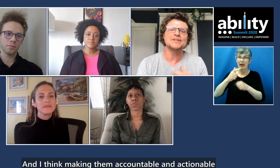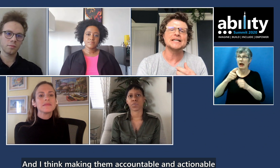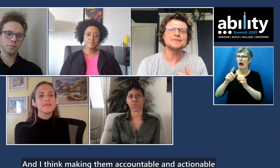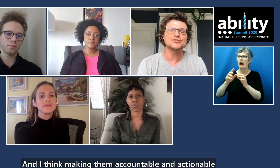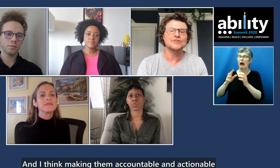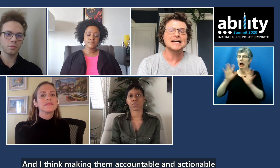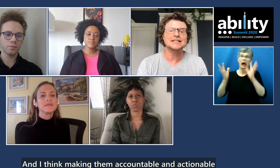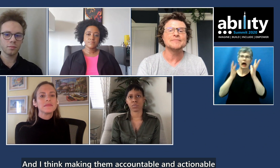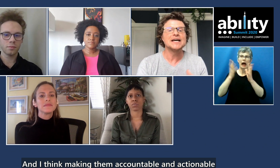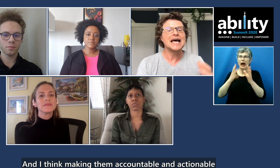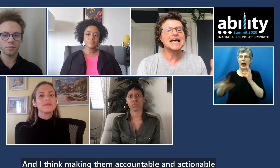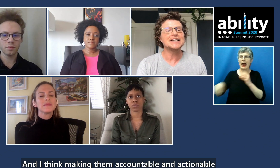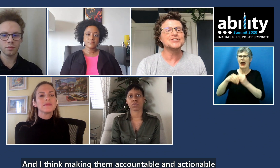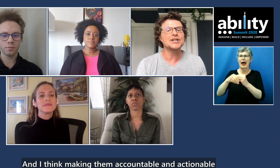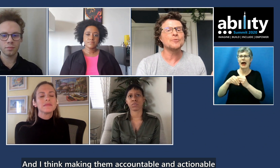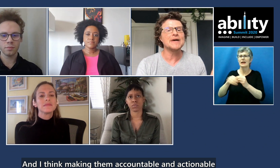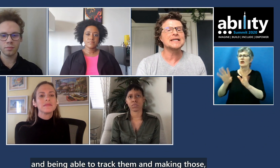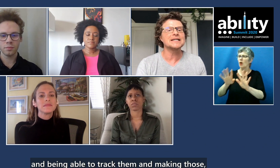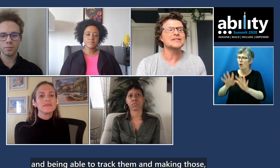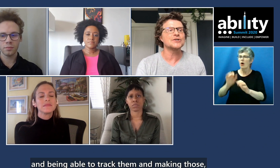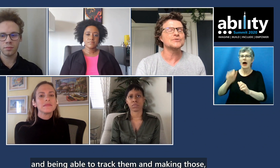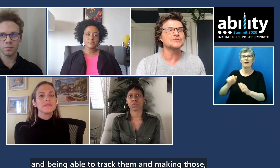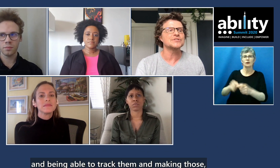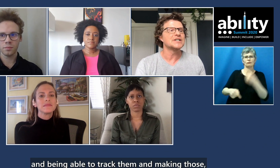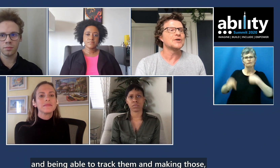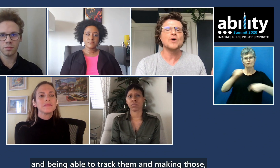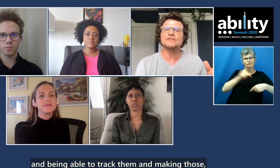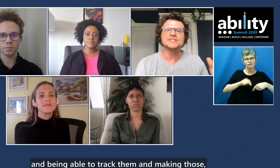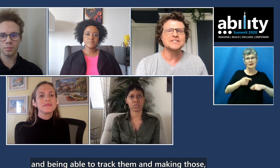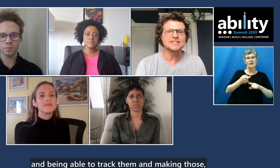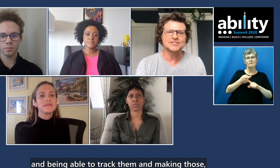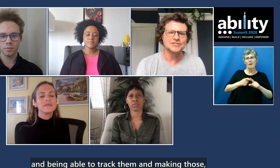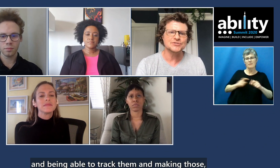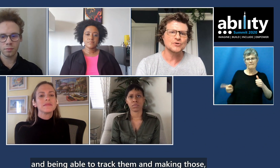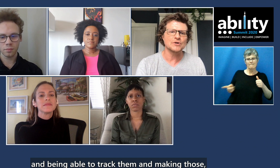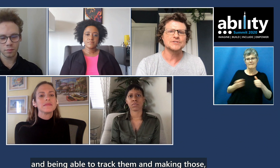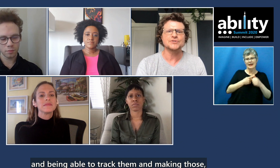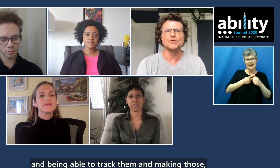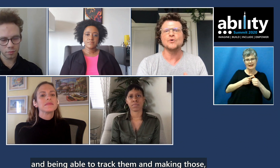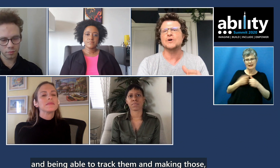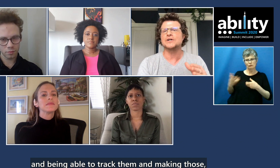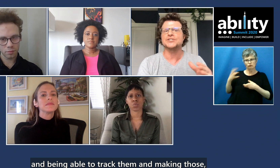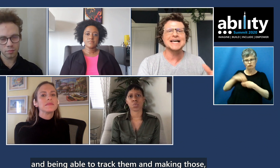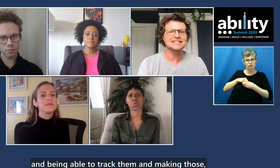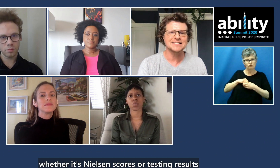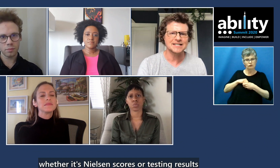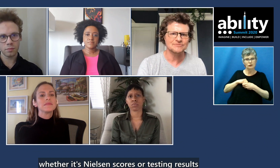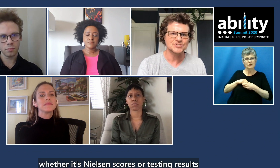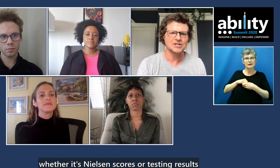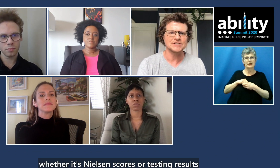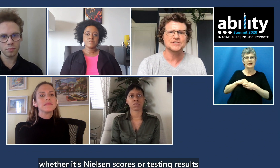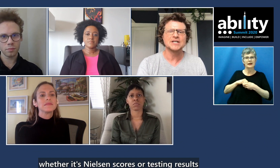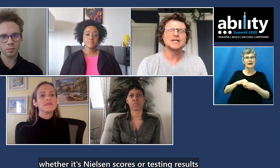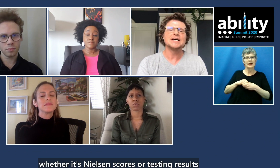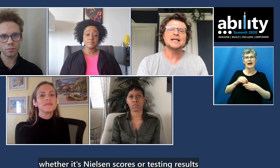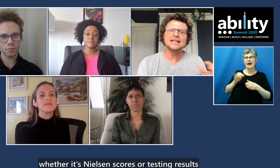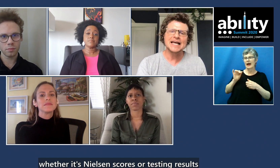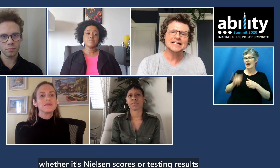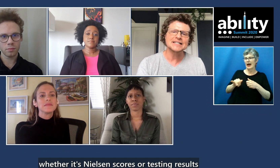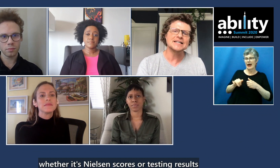actionable and being able to track them and, making those, whether it's Nielsen scores or testing